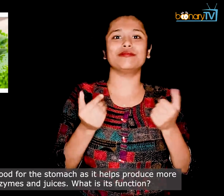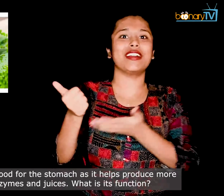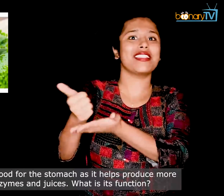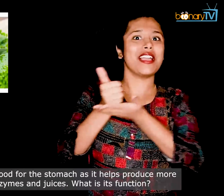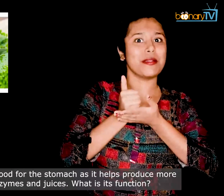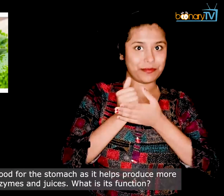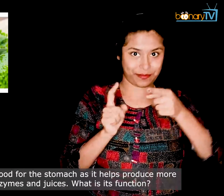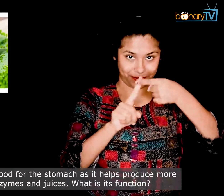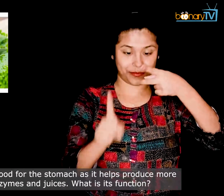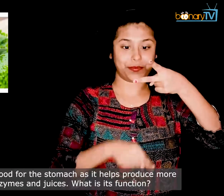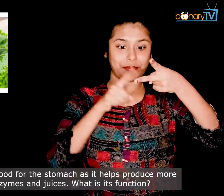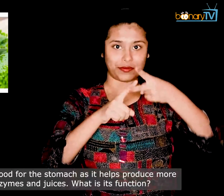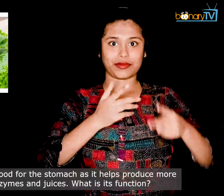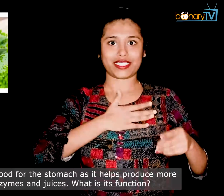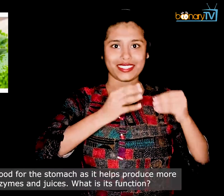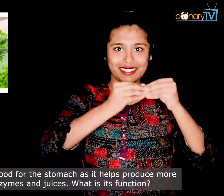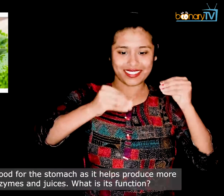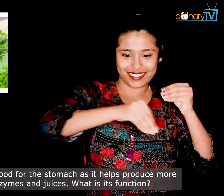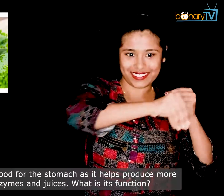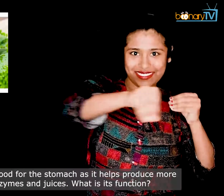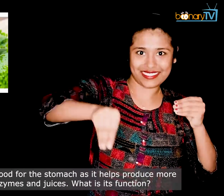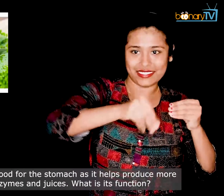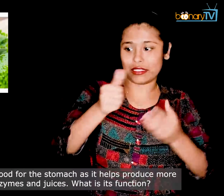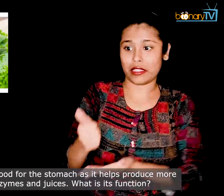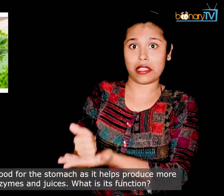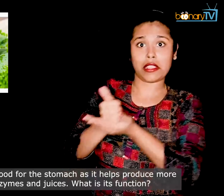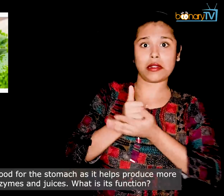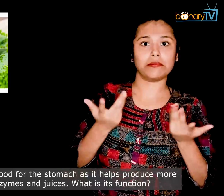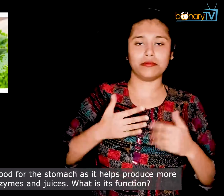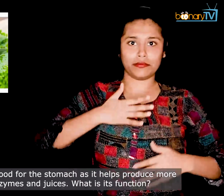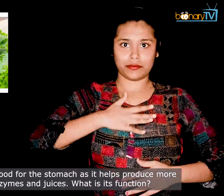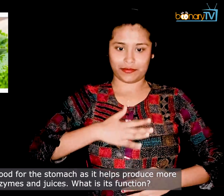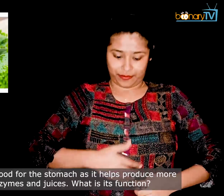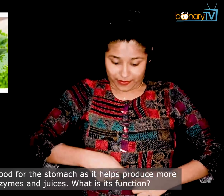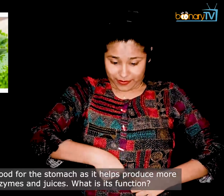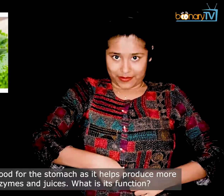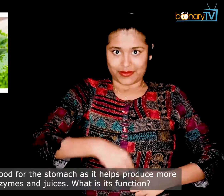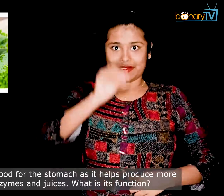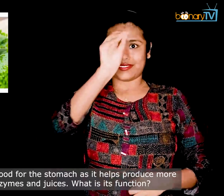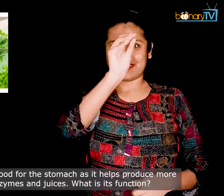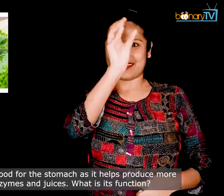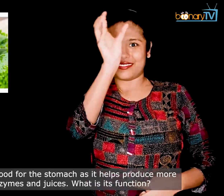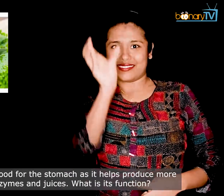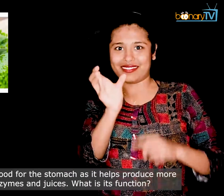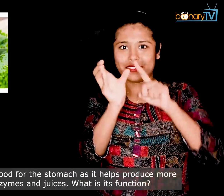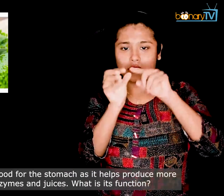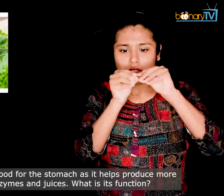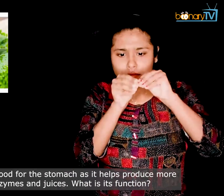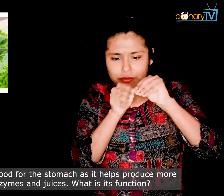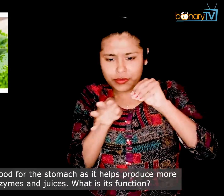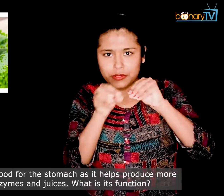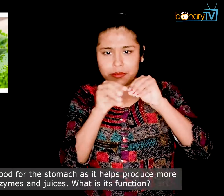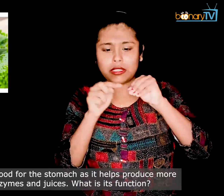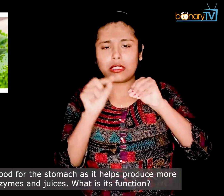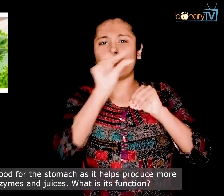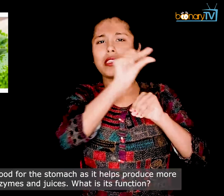Coriander is also good for the stomach, as it helps produce